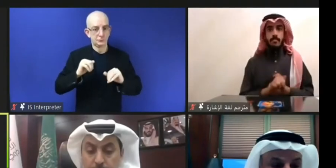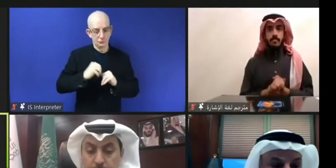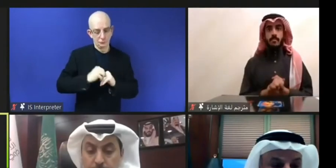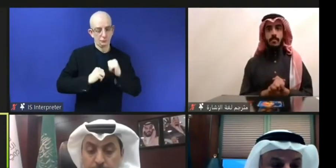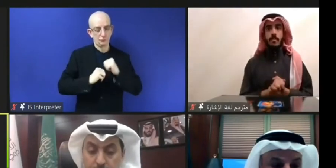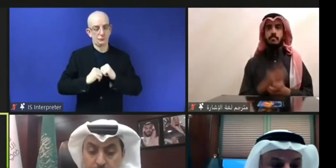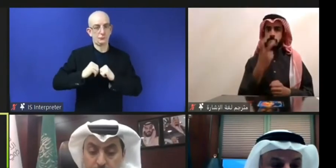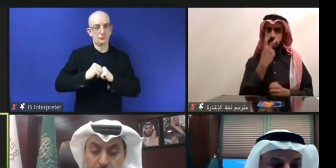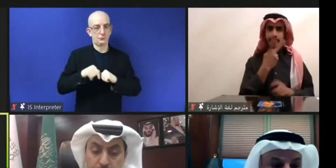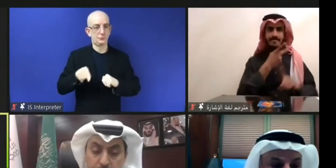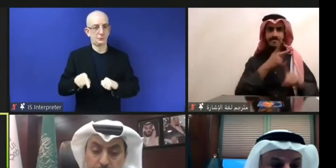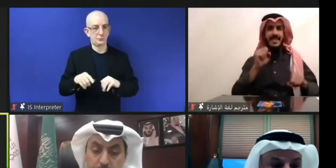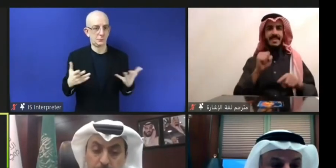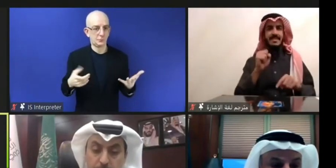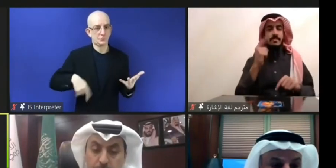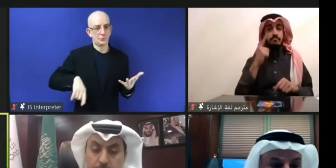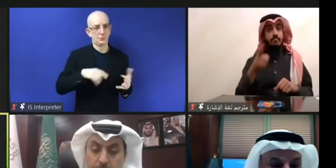to establish.